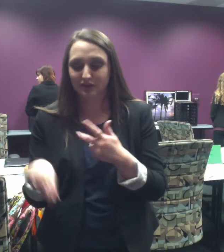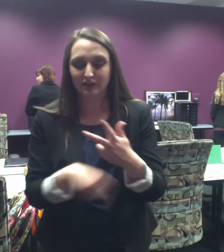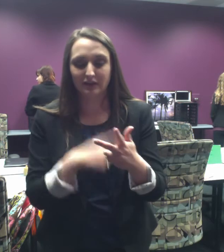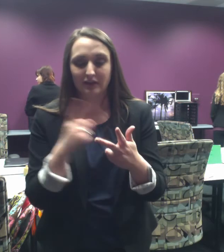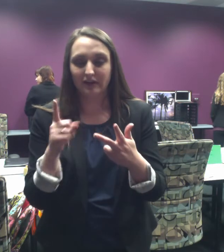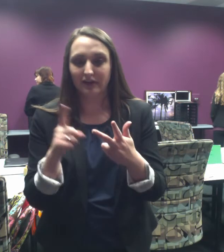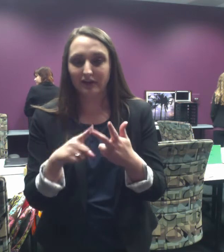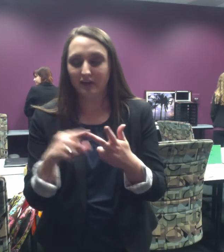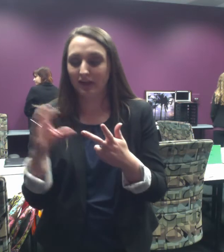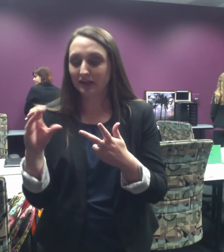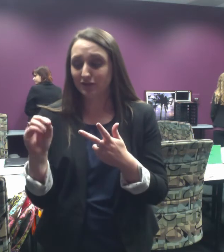Example is this.